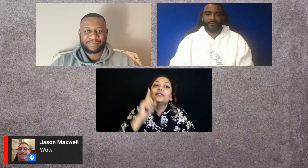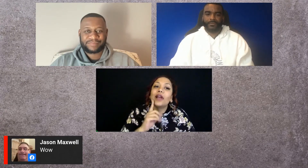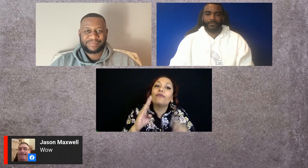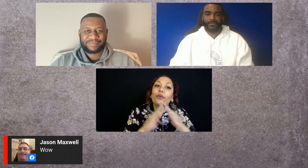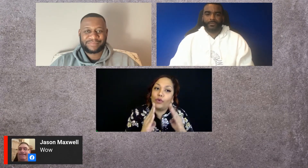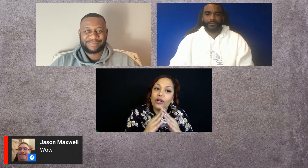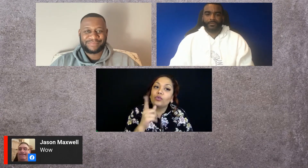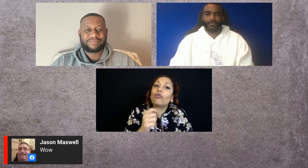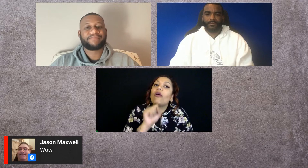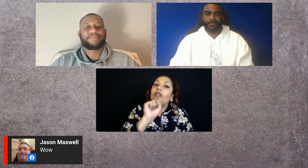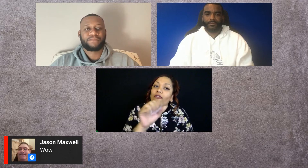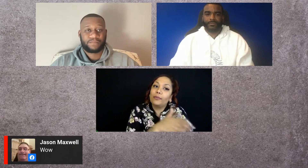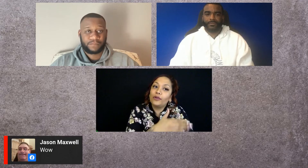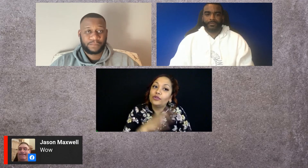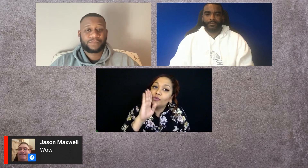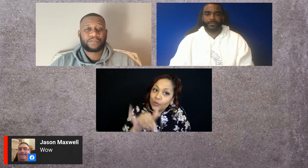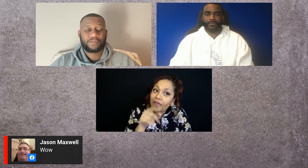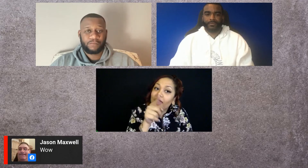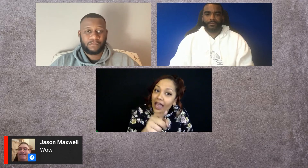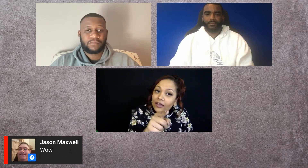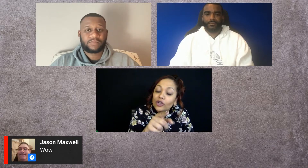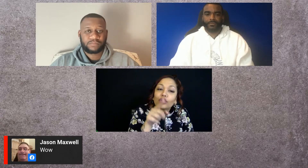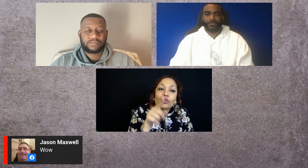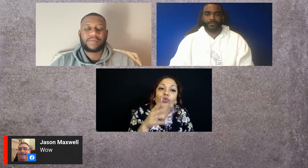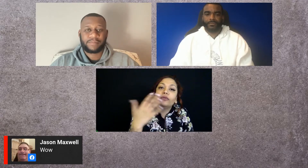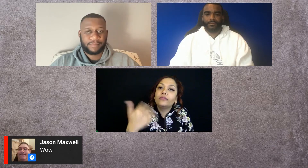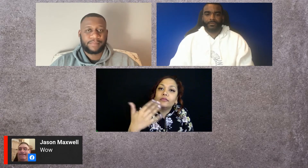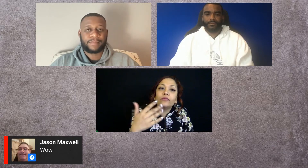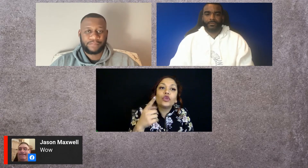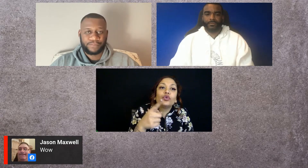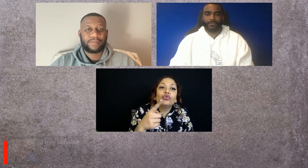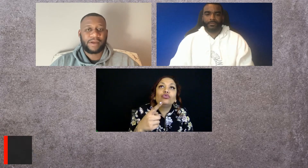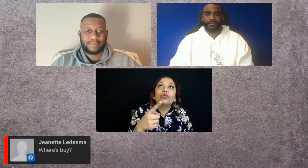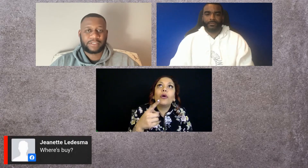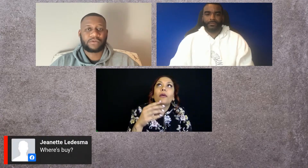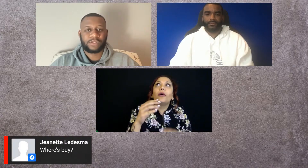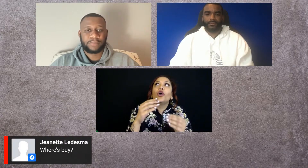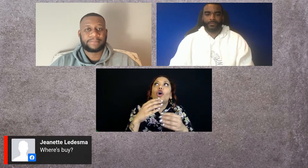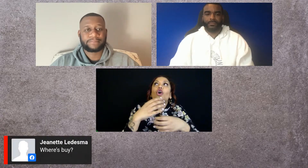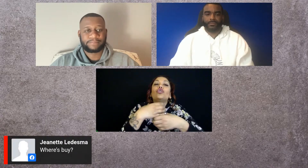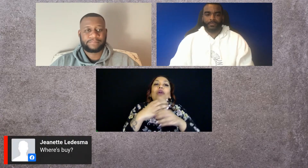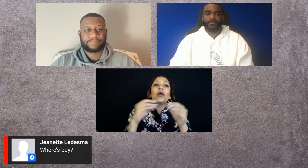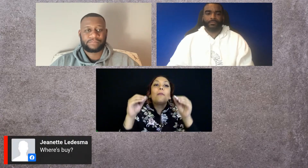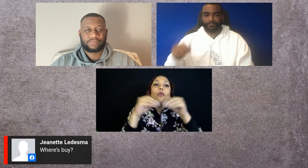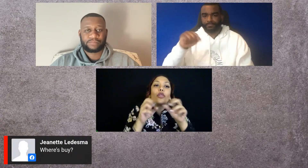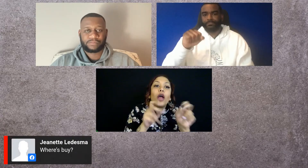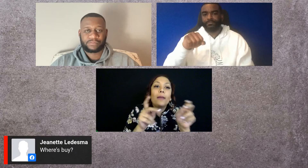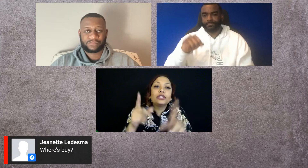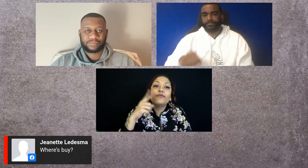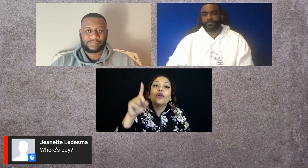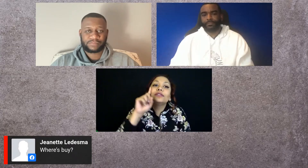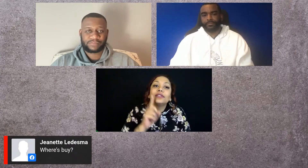breaking barriers for the deaf community who love music. Absolutely.